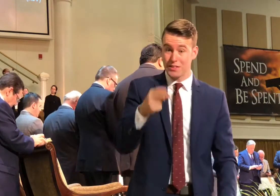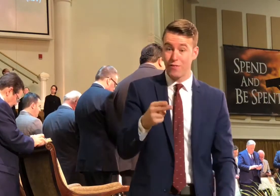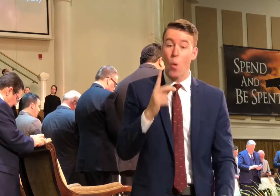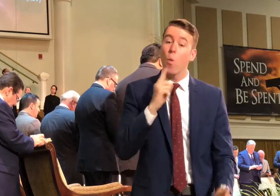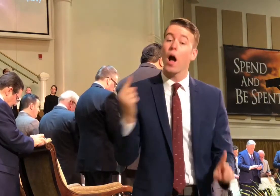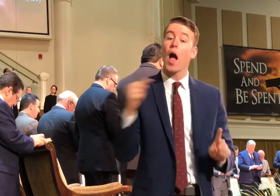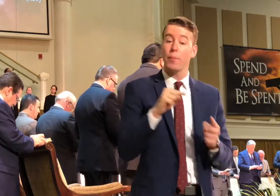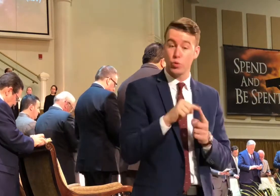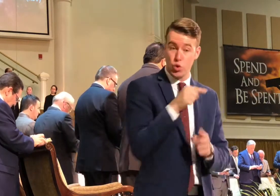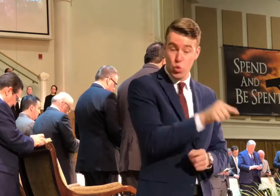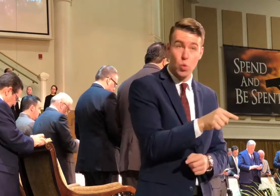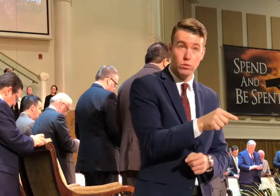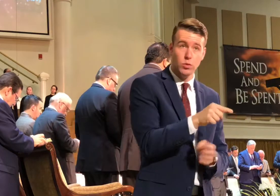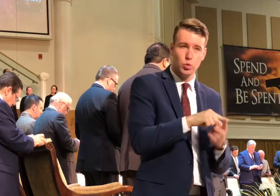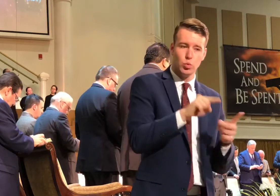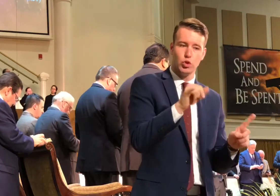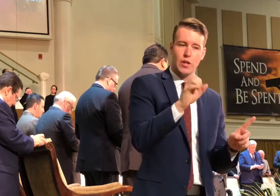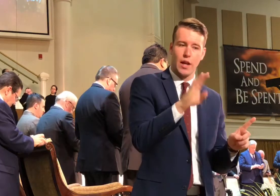unto thee,